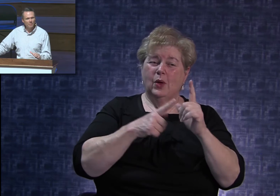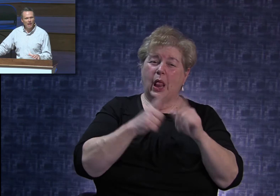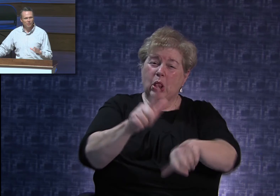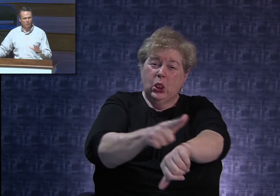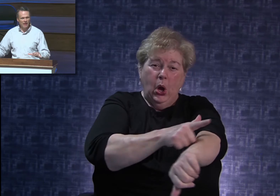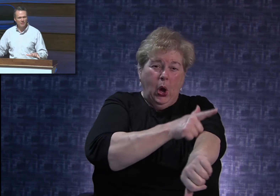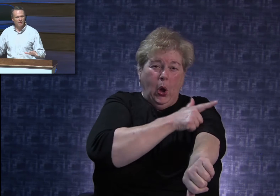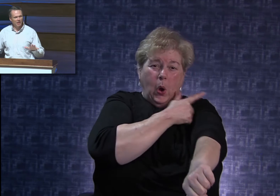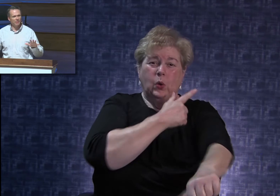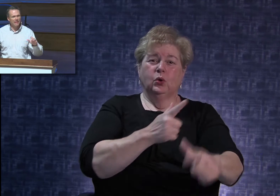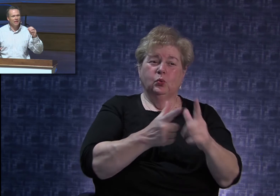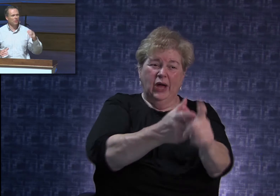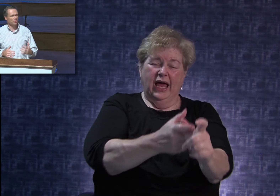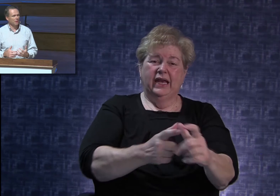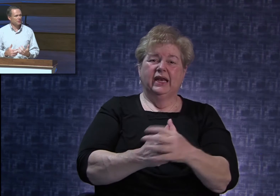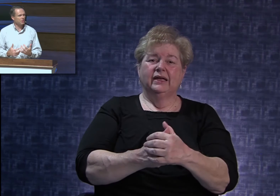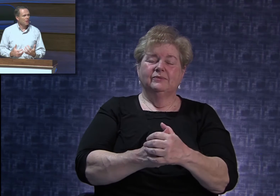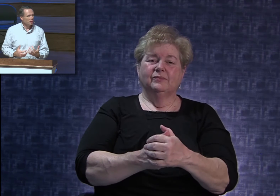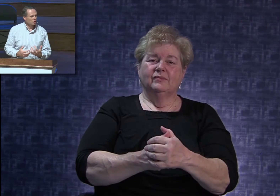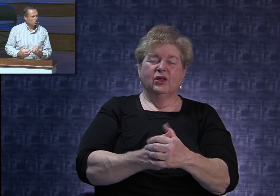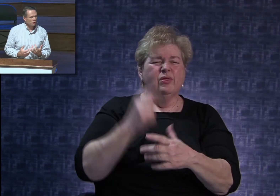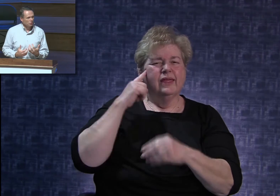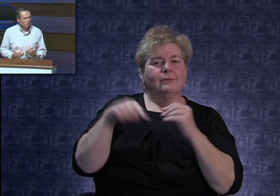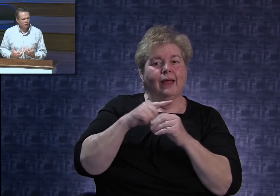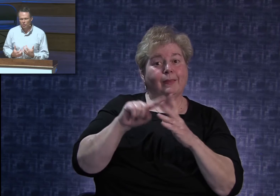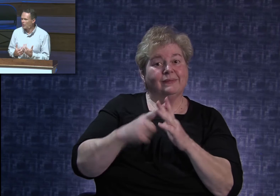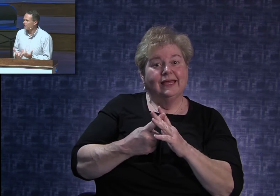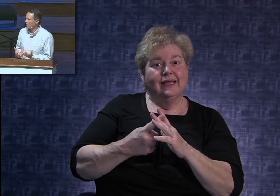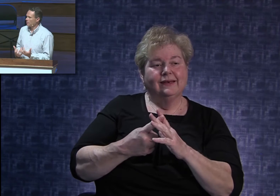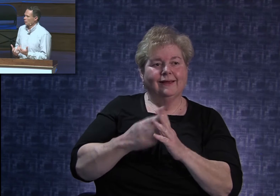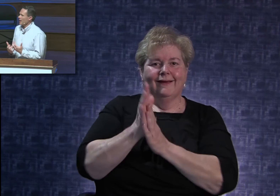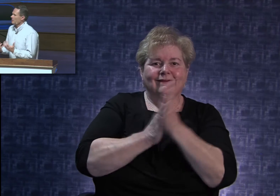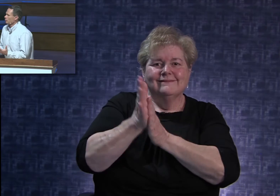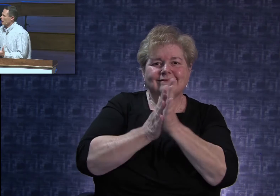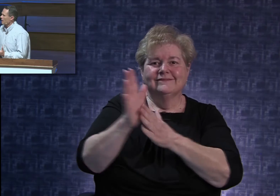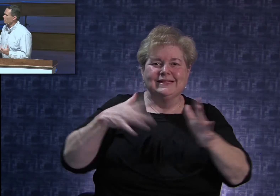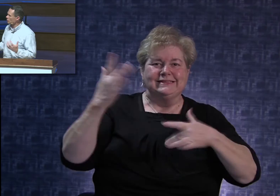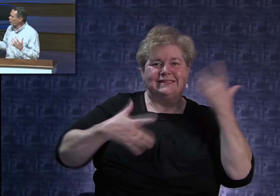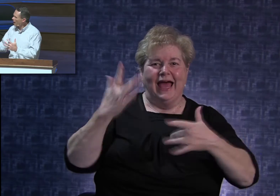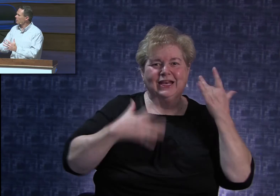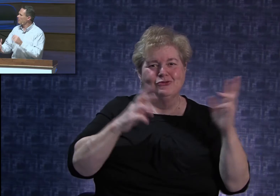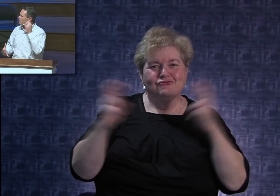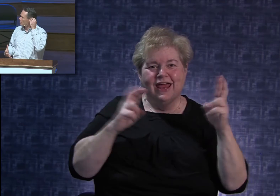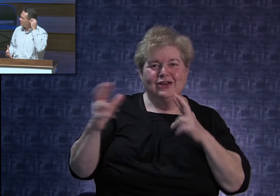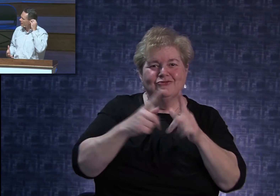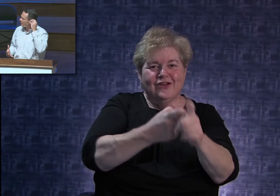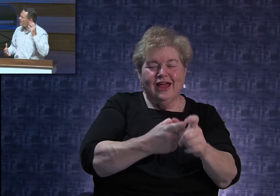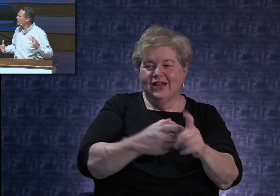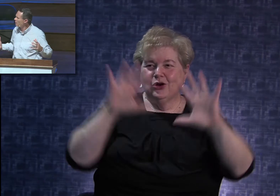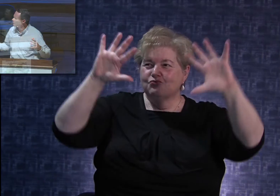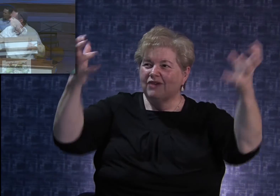you think about the race, man, at the beginning there's this, you're revved up, you're ready to run, and there's a crowd of people, and you're